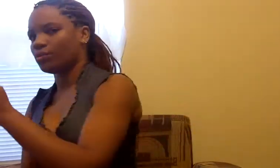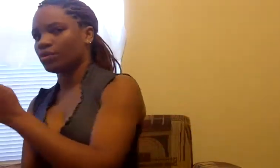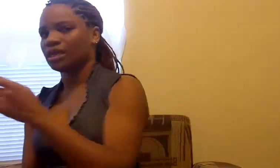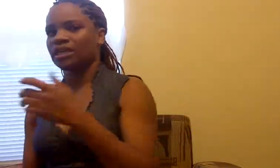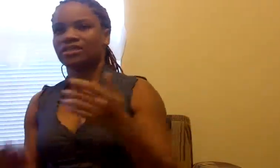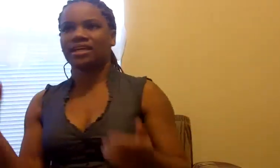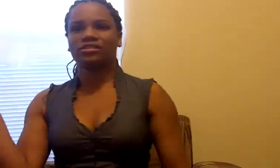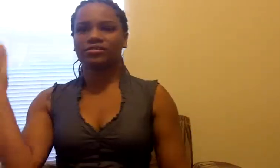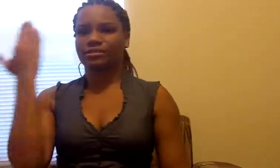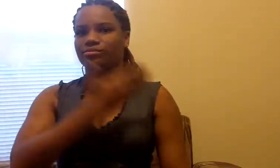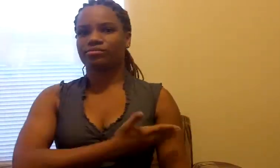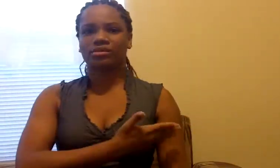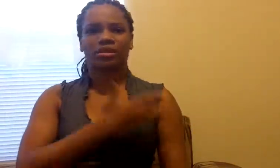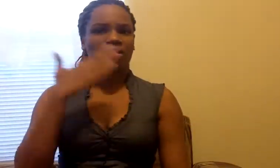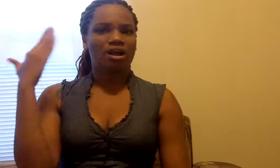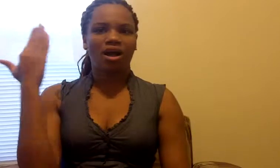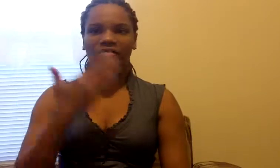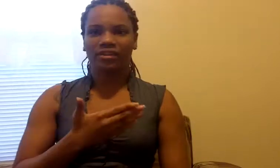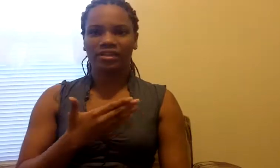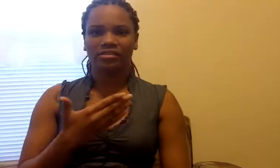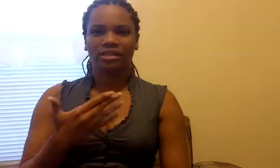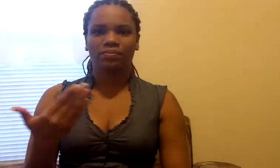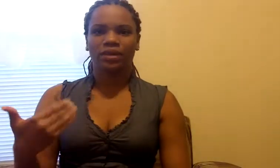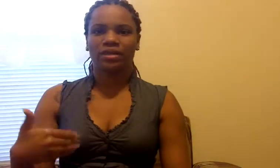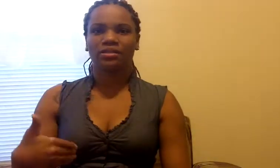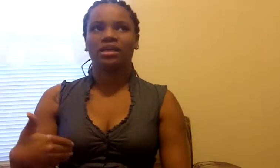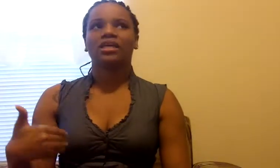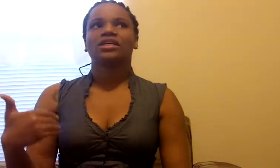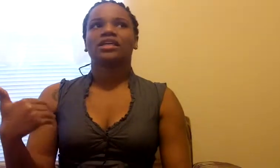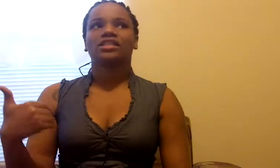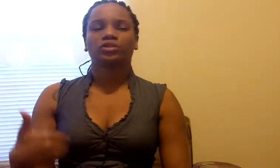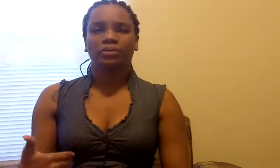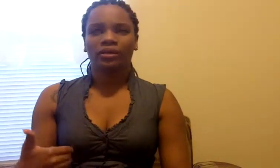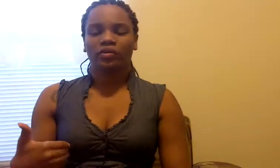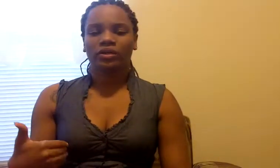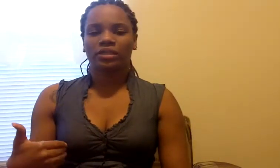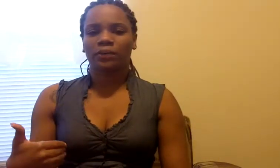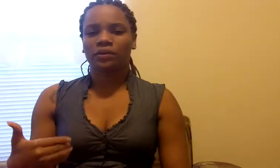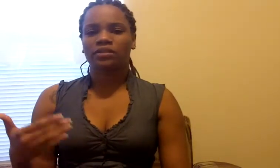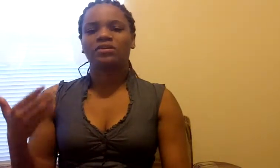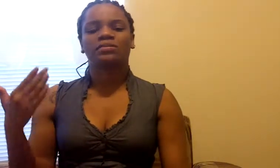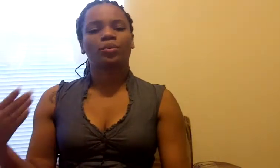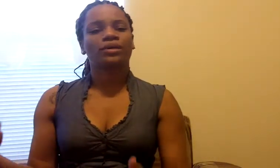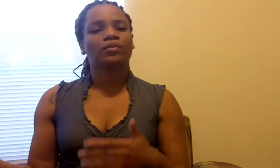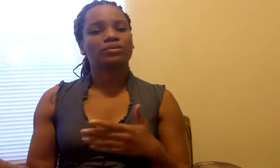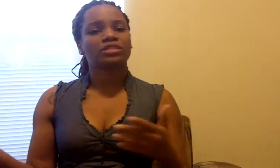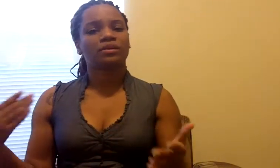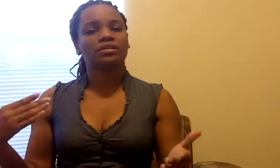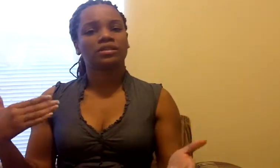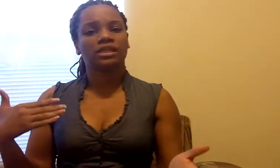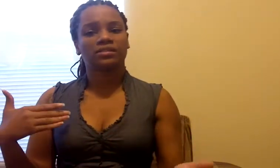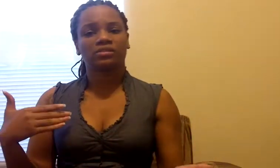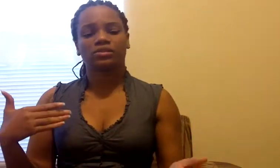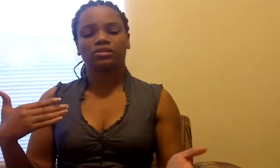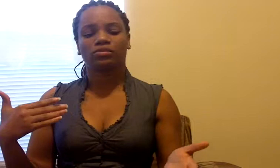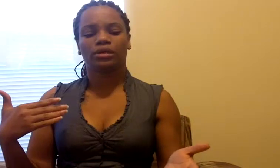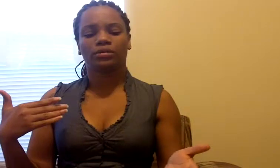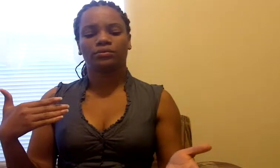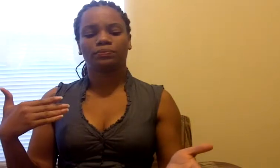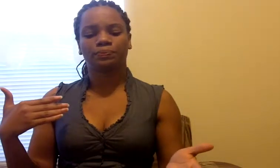board, and then they just lose all of that. So they depend extremely on an interpreter. So it's important that when you're speaking to a deaf student